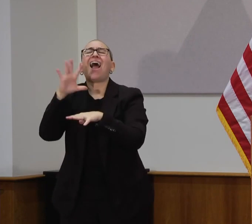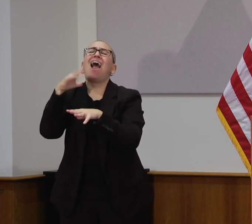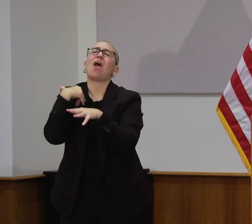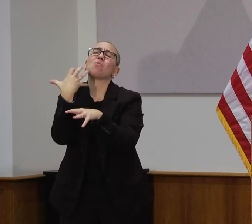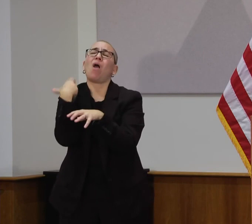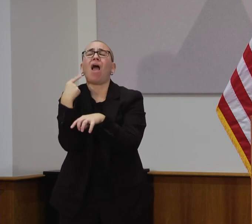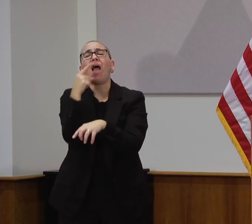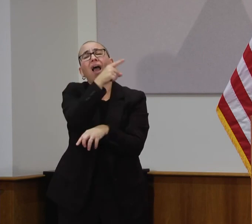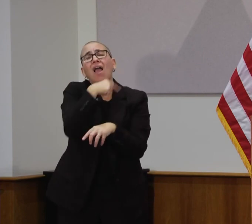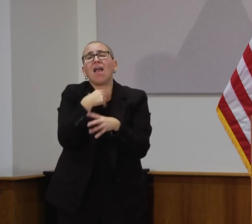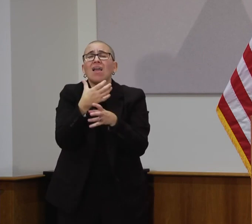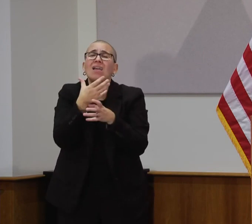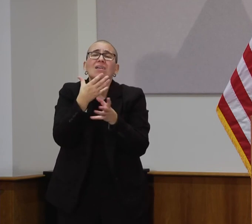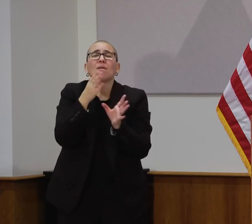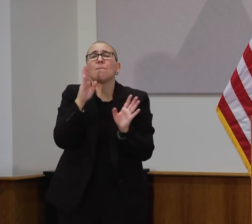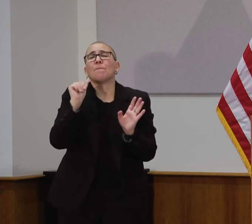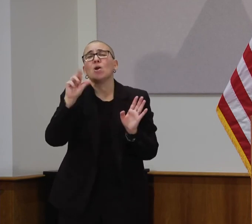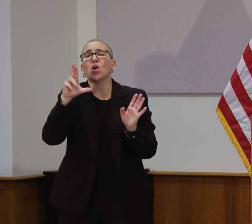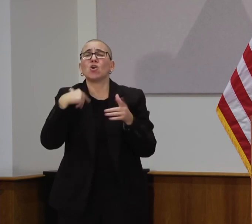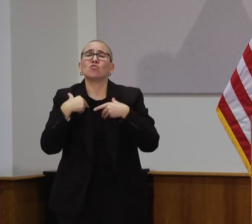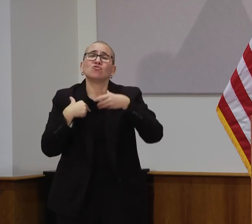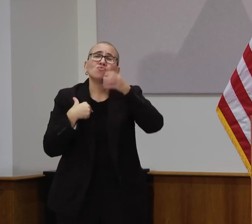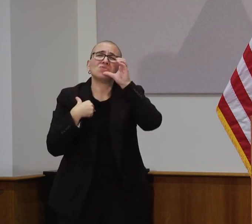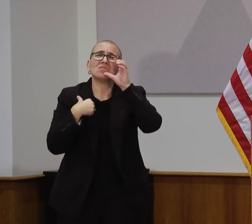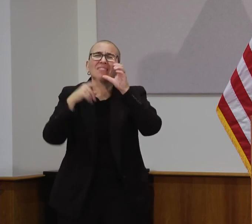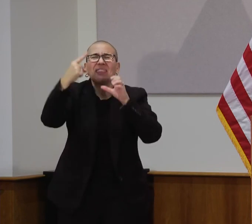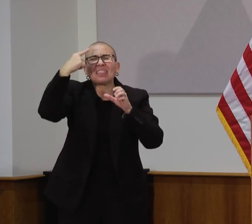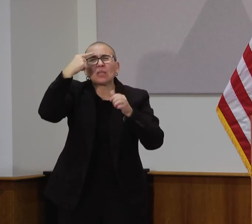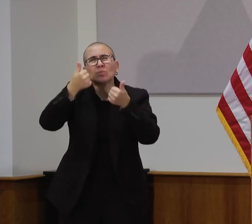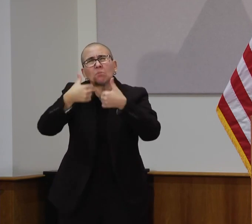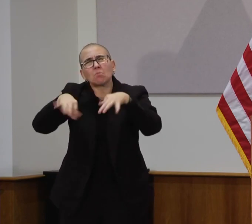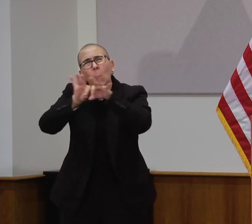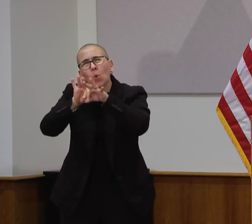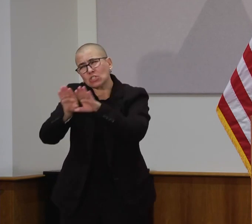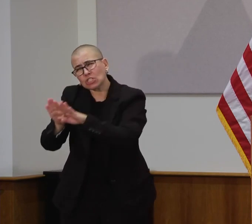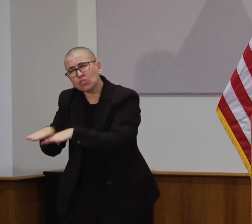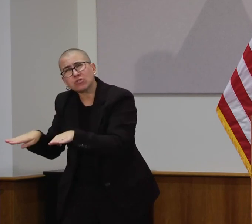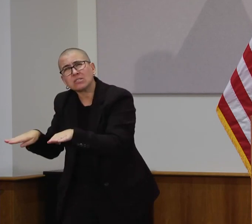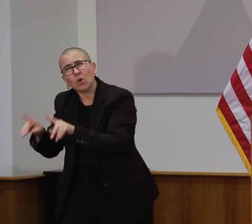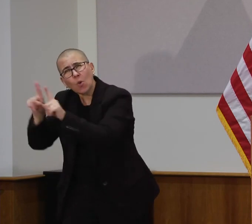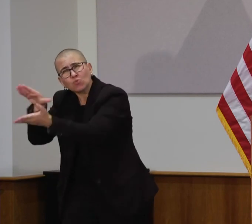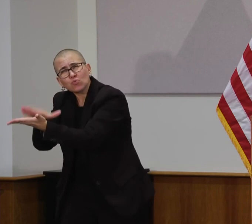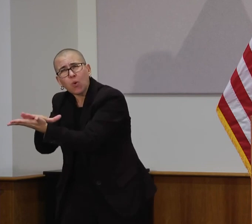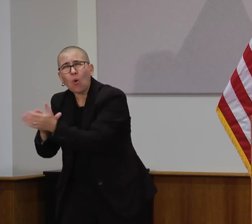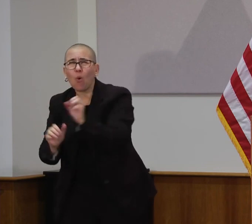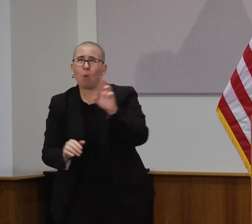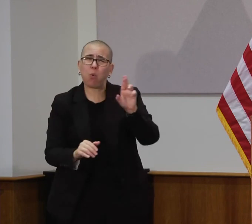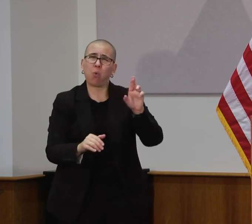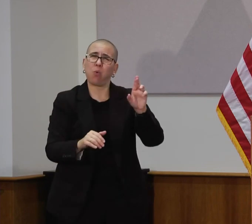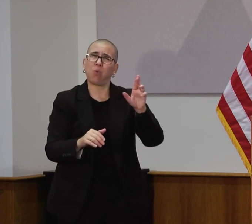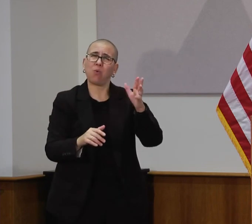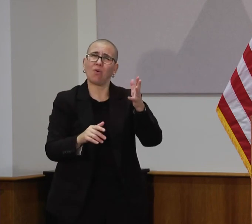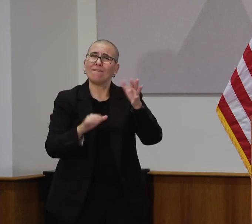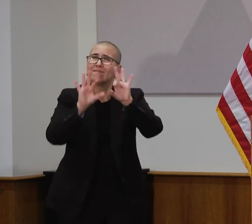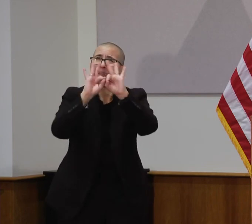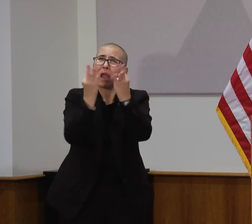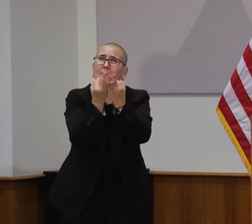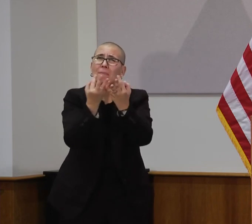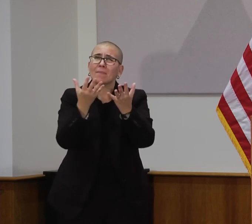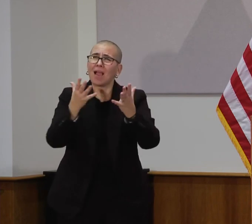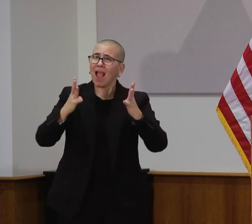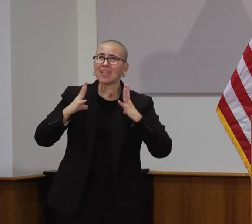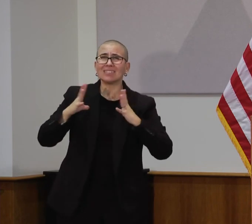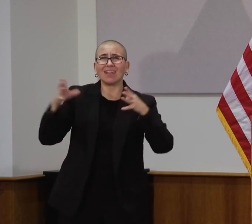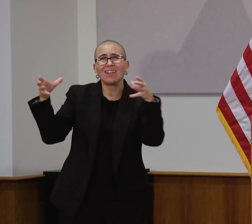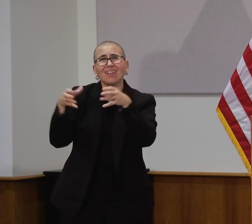children going to school, than your friend's parent, than your ability to celebrate the holidays with your grandmother